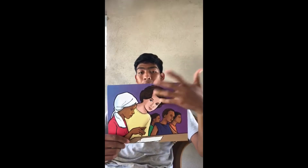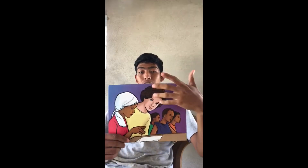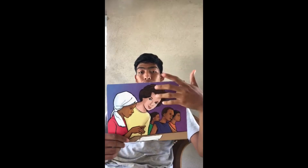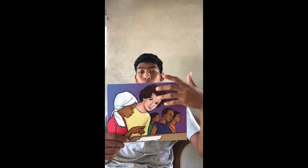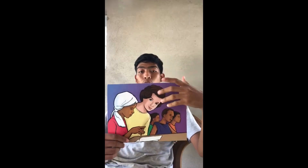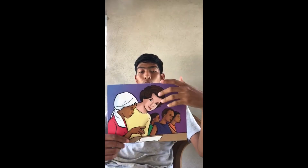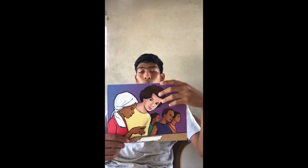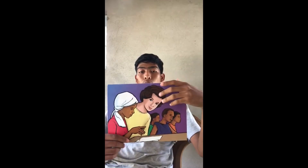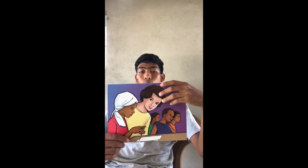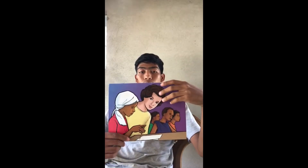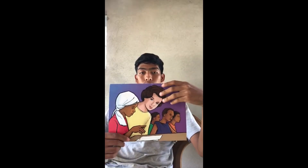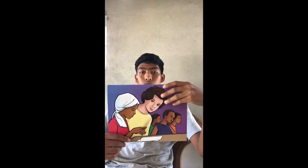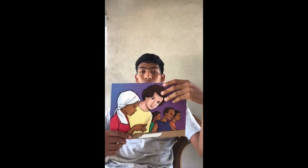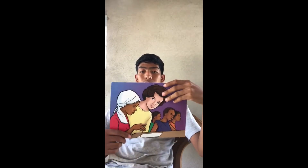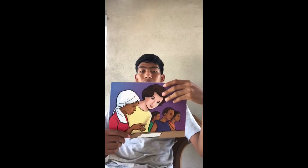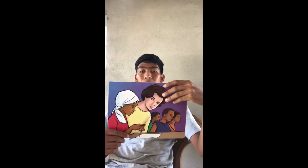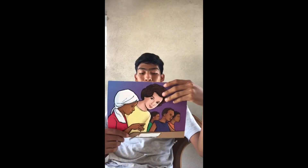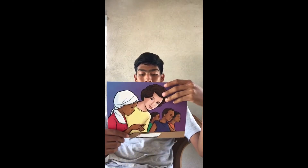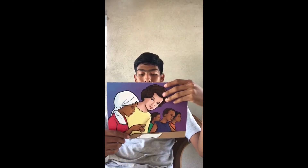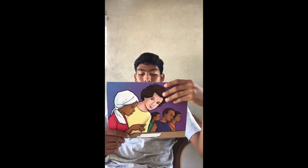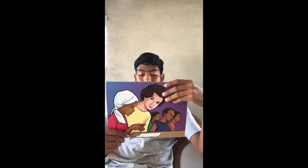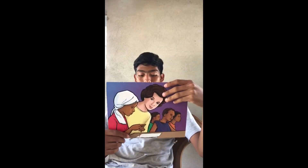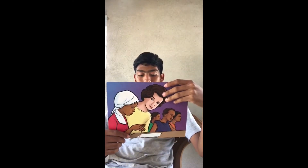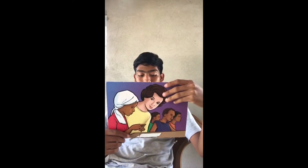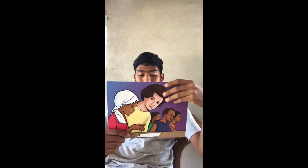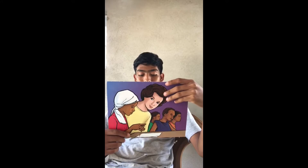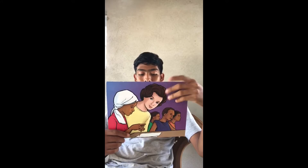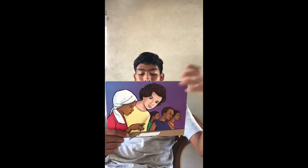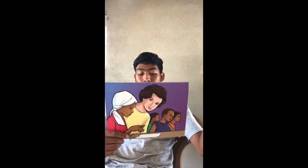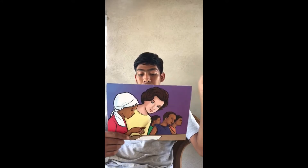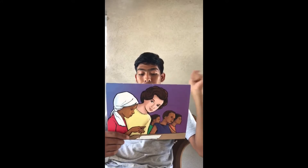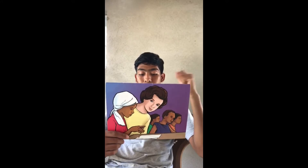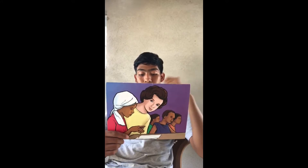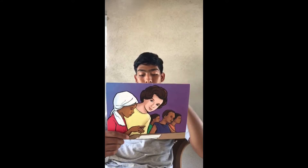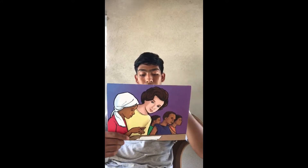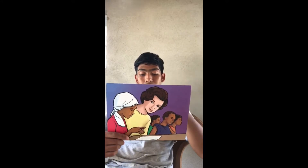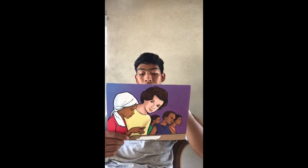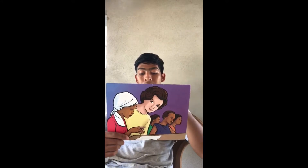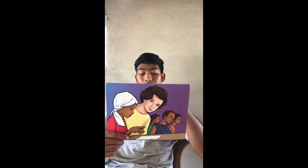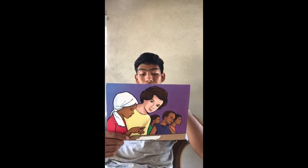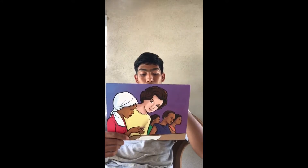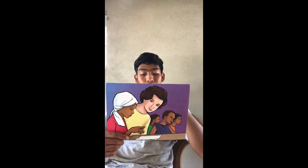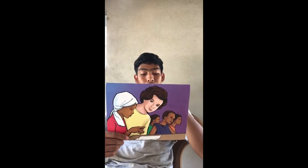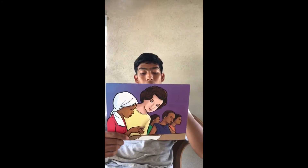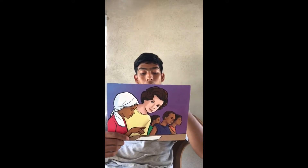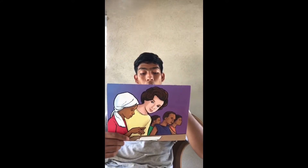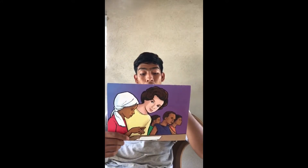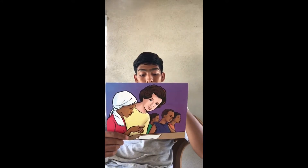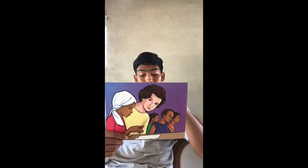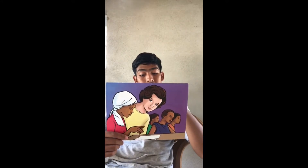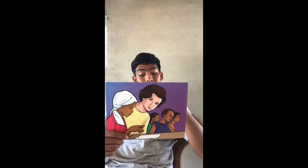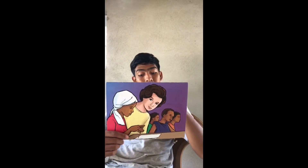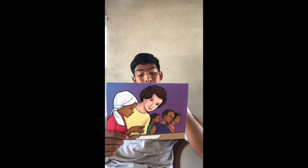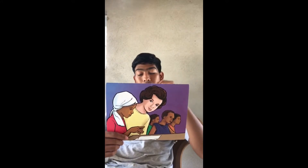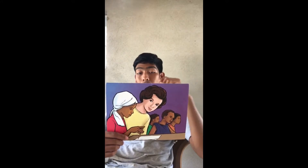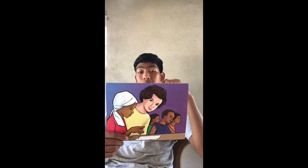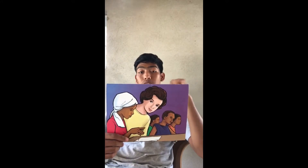teacher would do something bad to her. But Titi shivered and thought of the awful things that might happen to